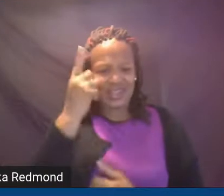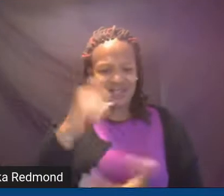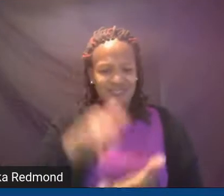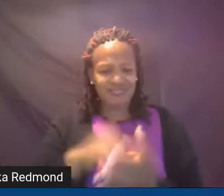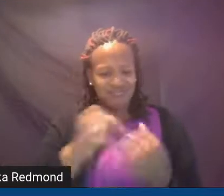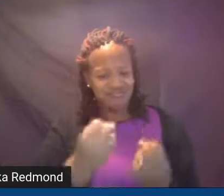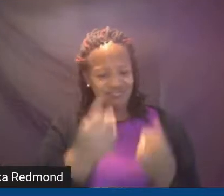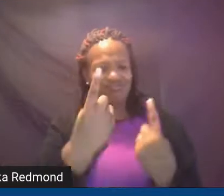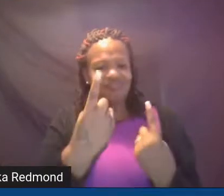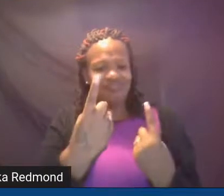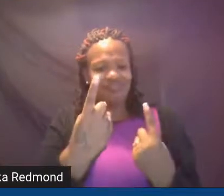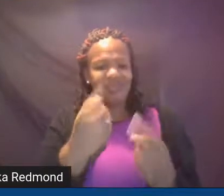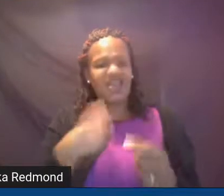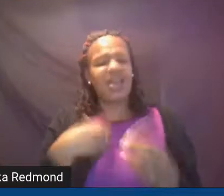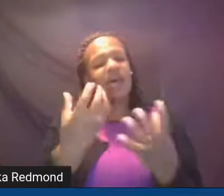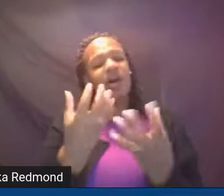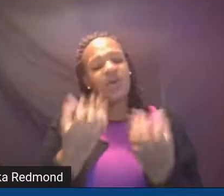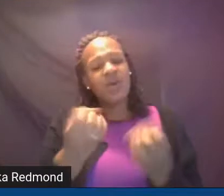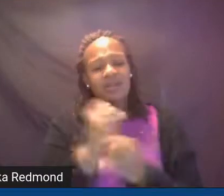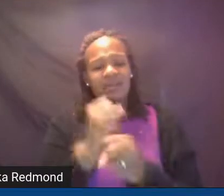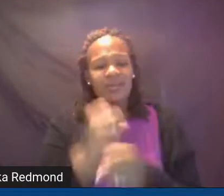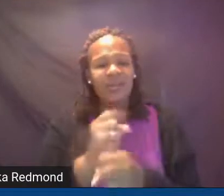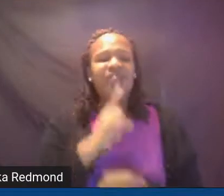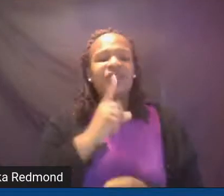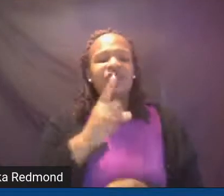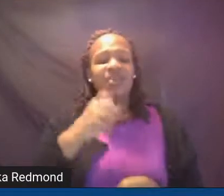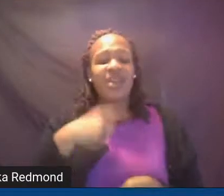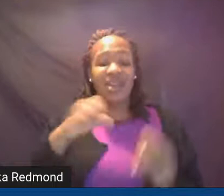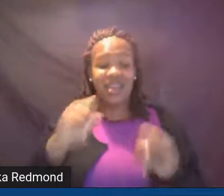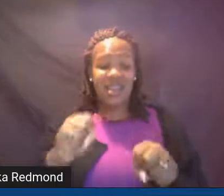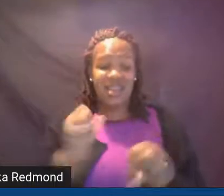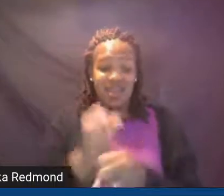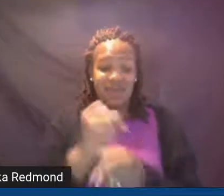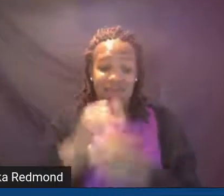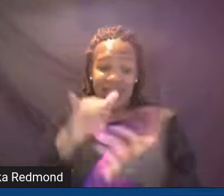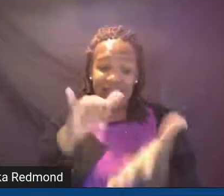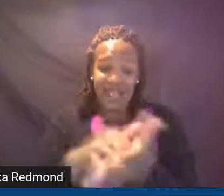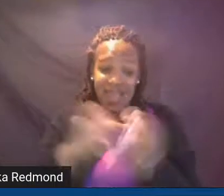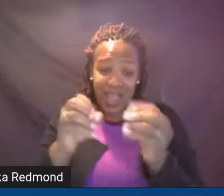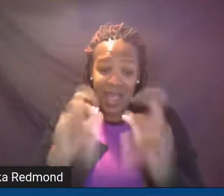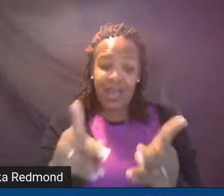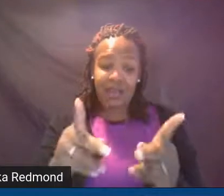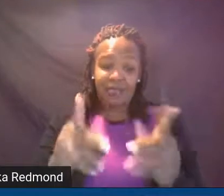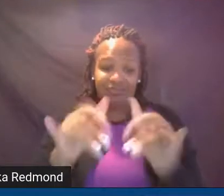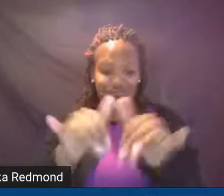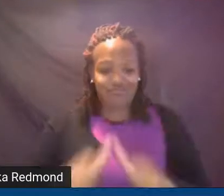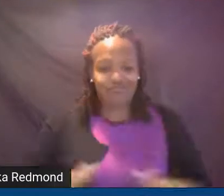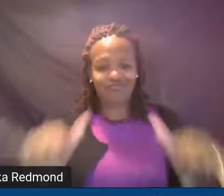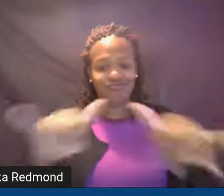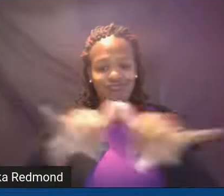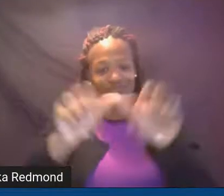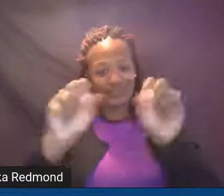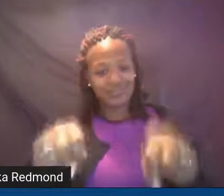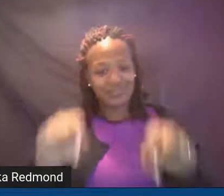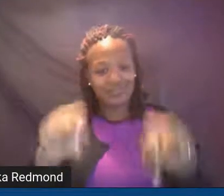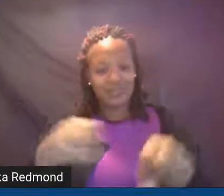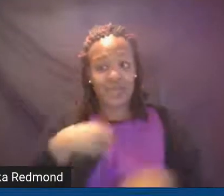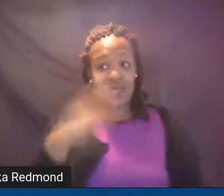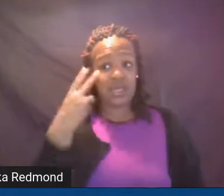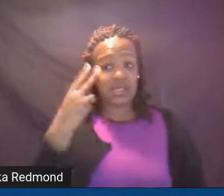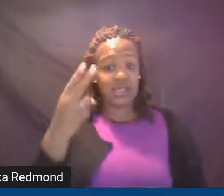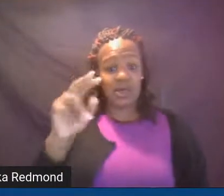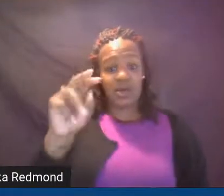similar opportunity available to as many people as possible. There was a study on CNBC just